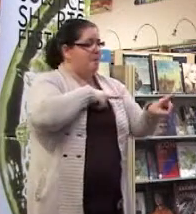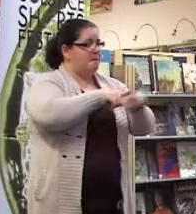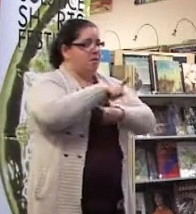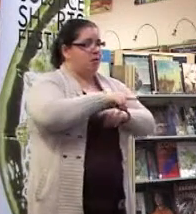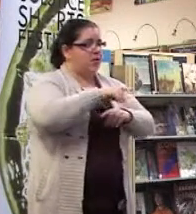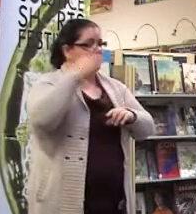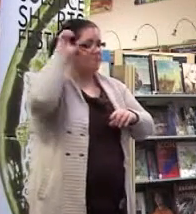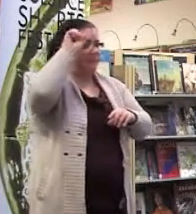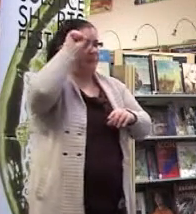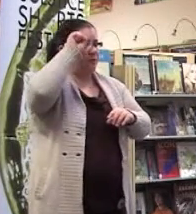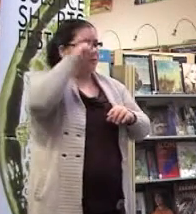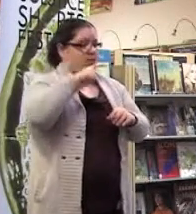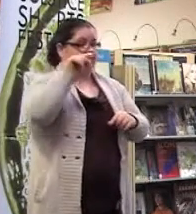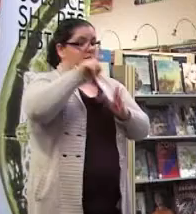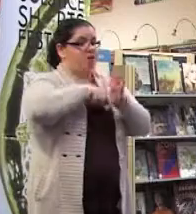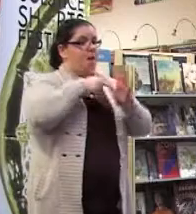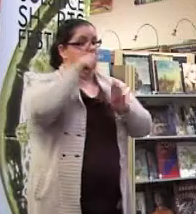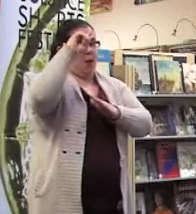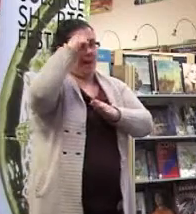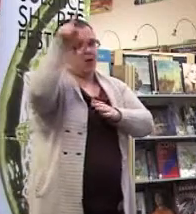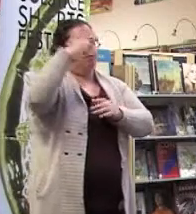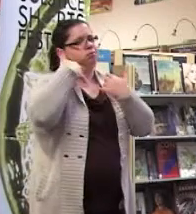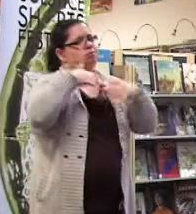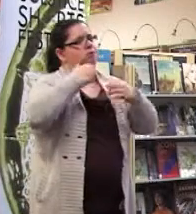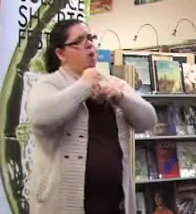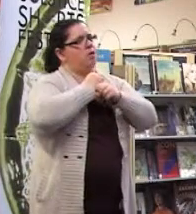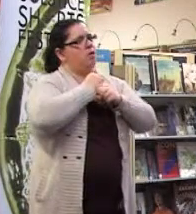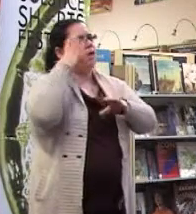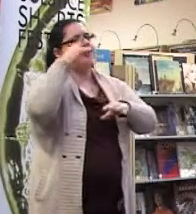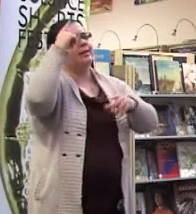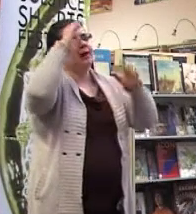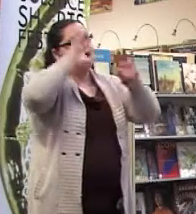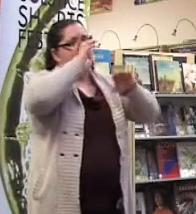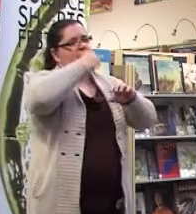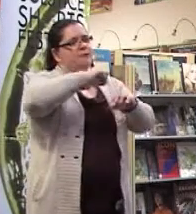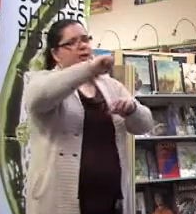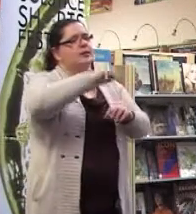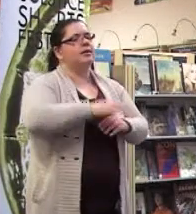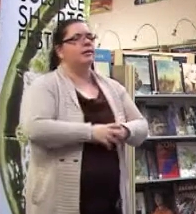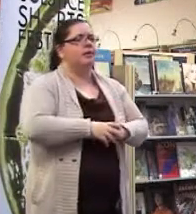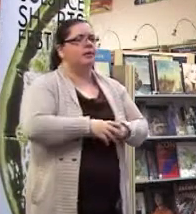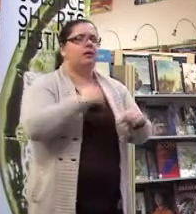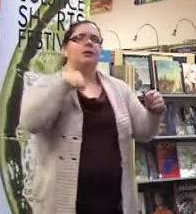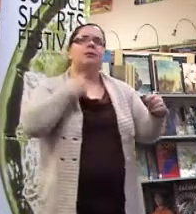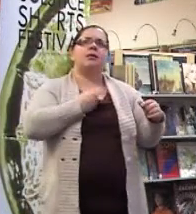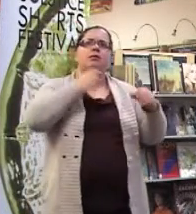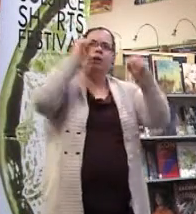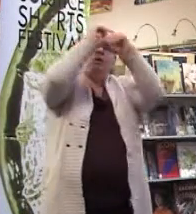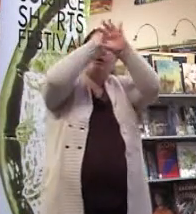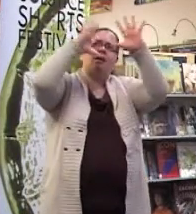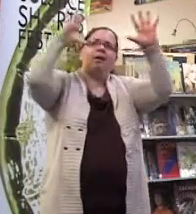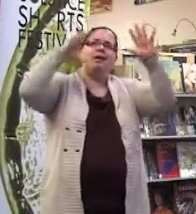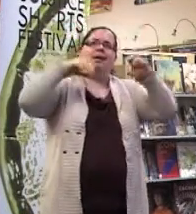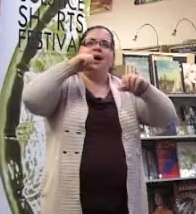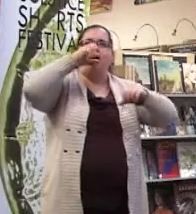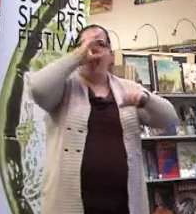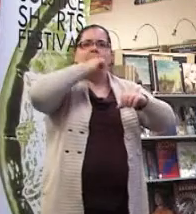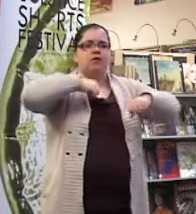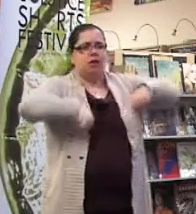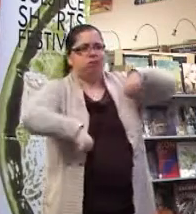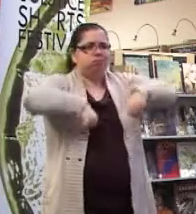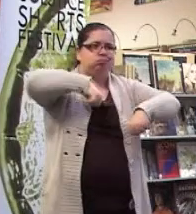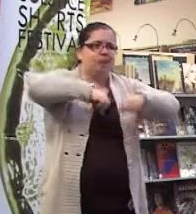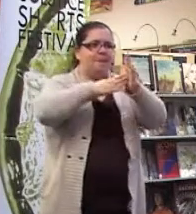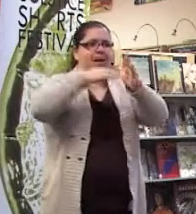elephant. In Jaipur, where I come from, there are many, many great elephants. I imagine a real live elephant strolling down the streets amidst the Manchester